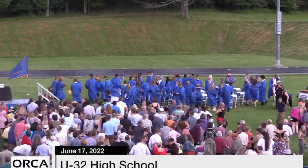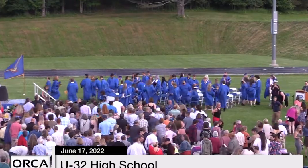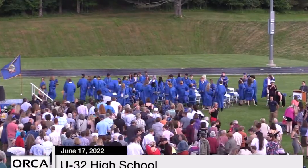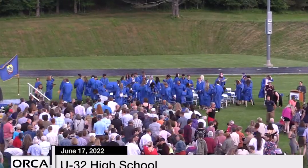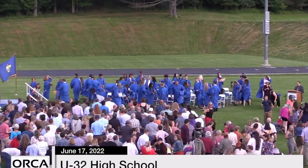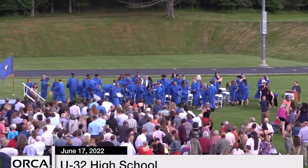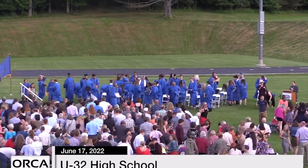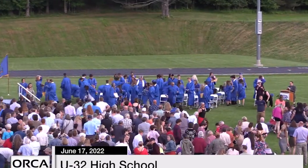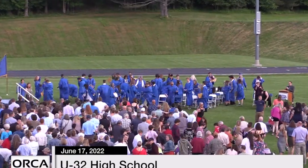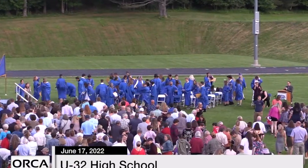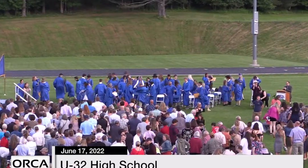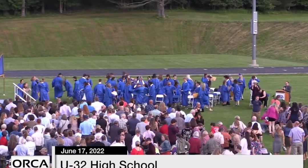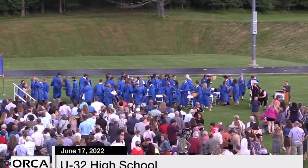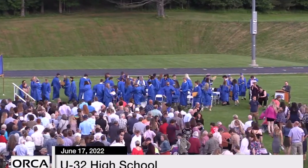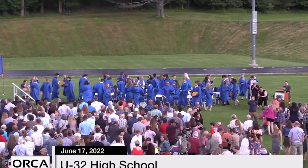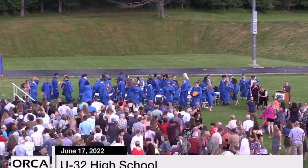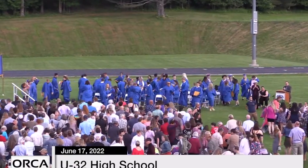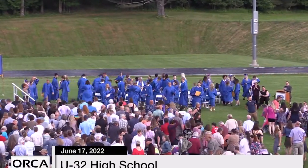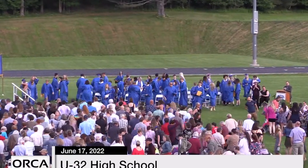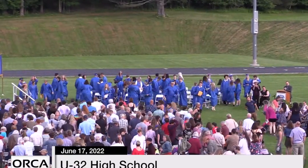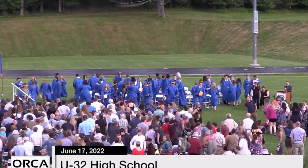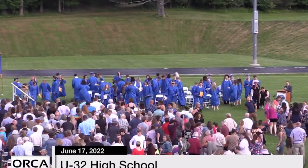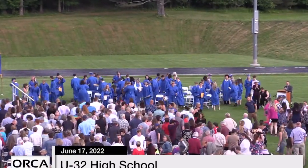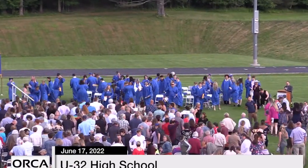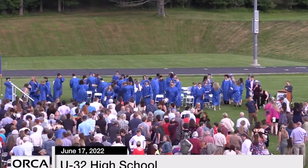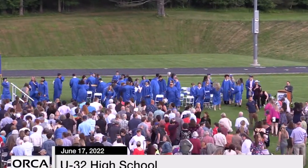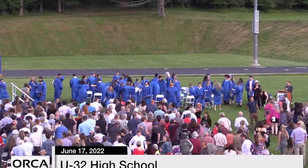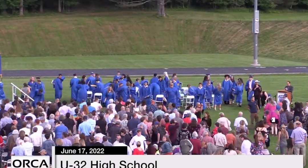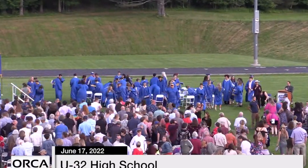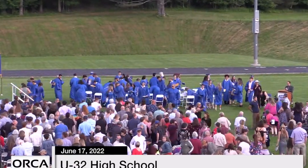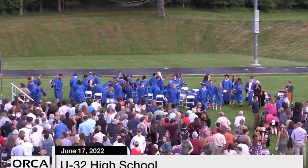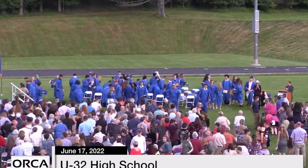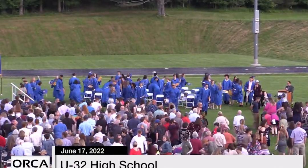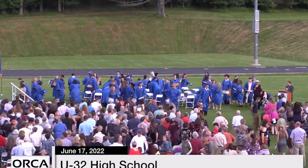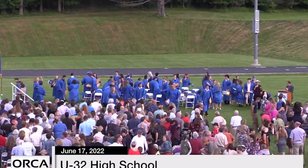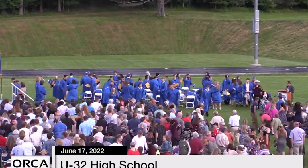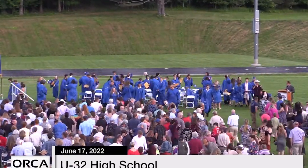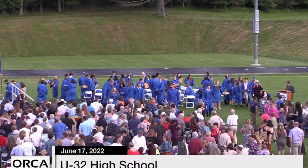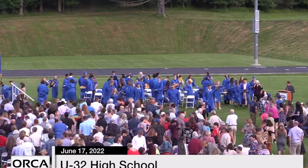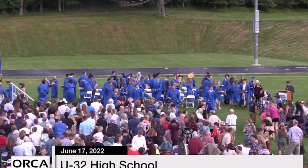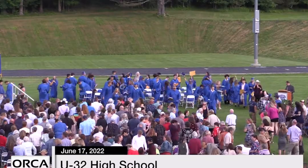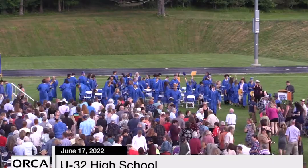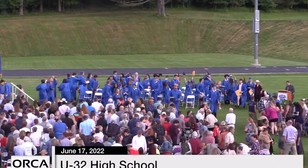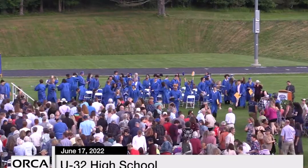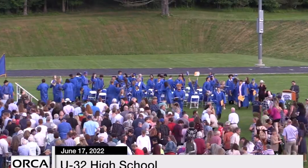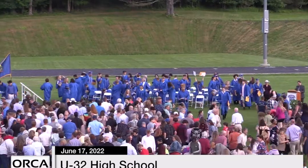up another memorable year. Please drive safely, be safe, have a great summer.